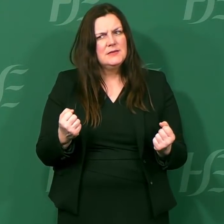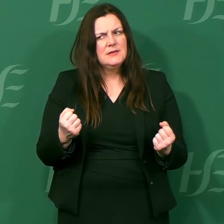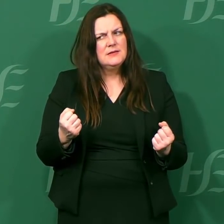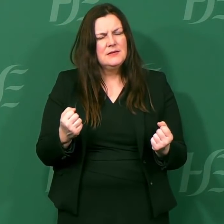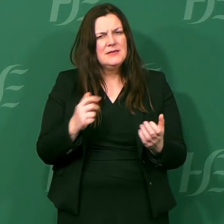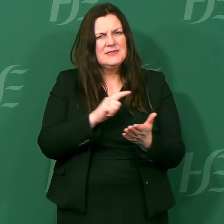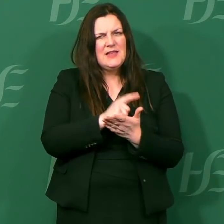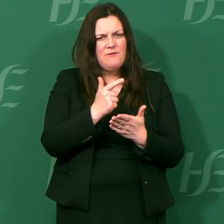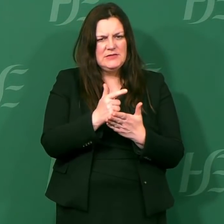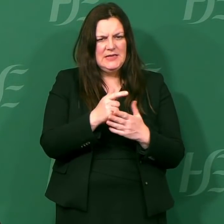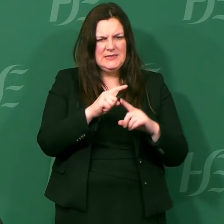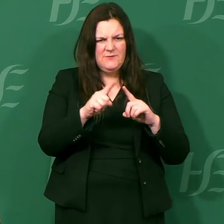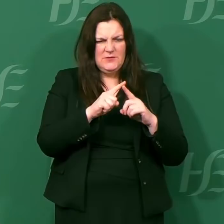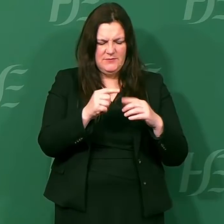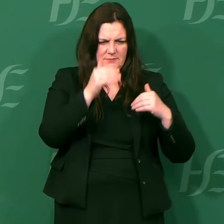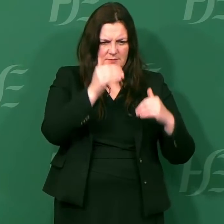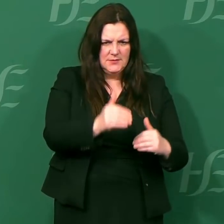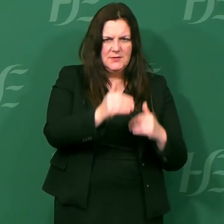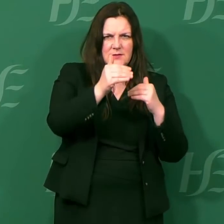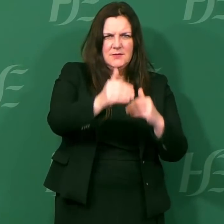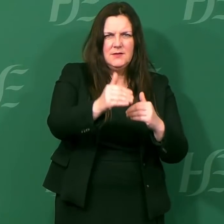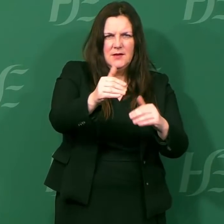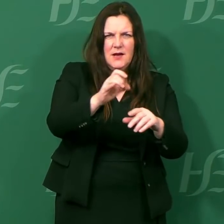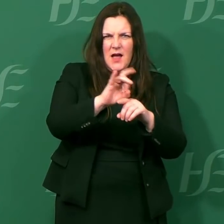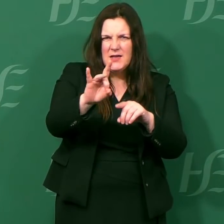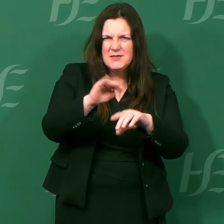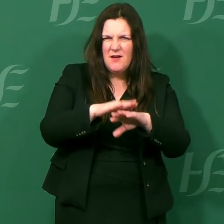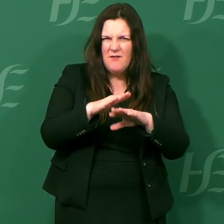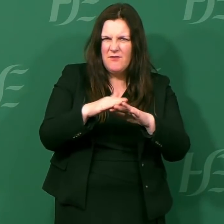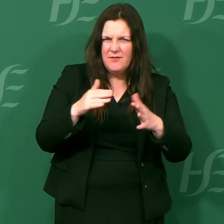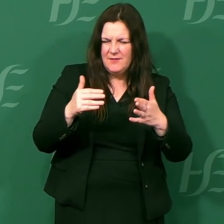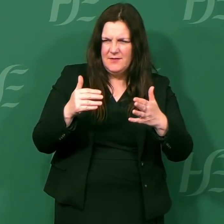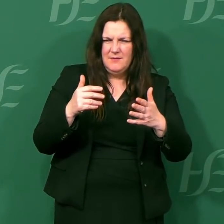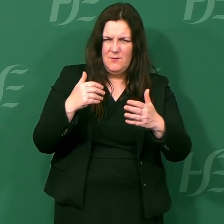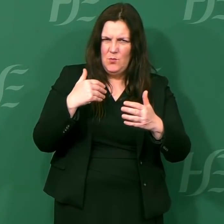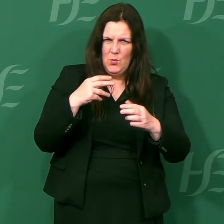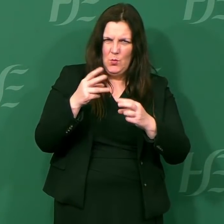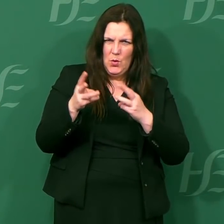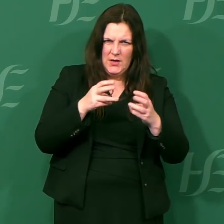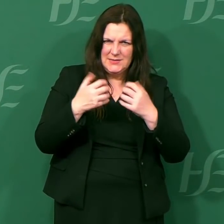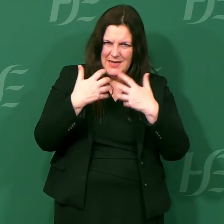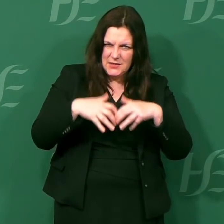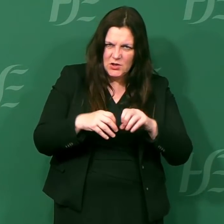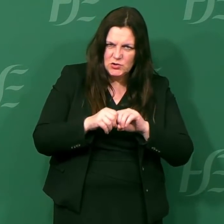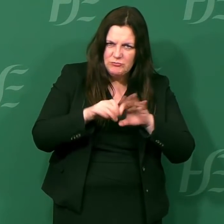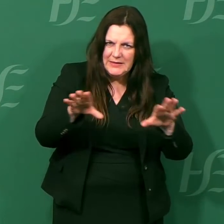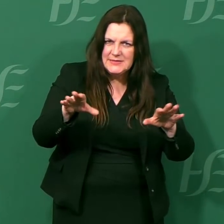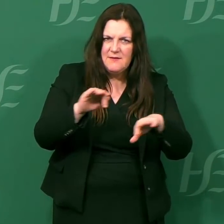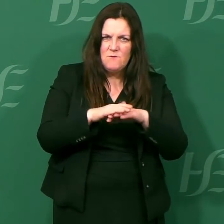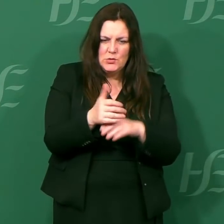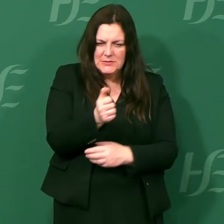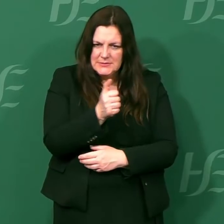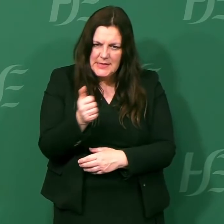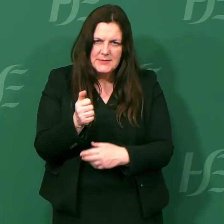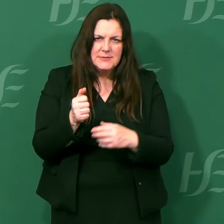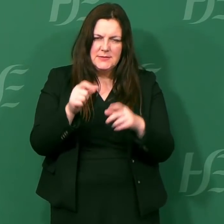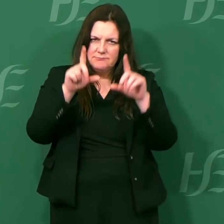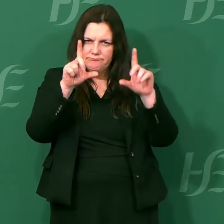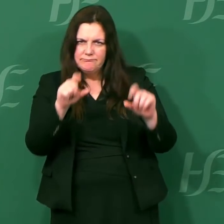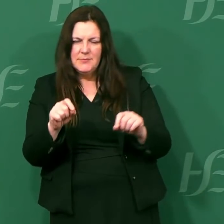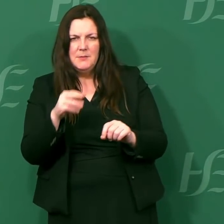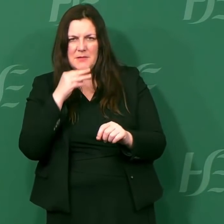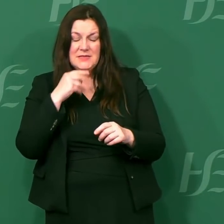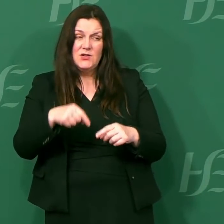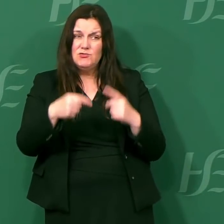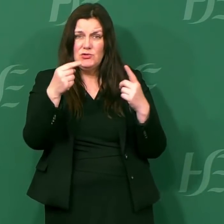sprints, we call them, with various releases. And I've worked with technology all my life. I challenge any enterprise organisation